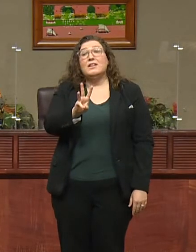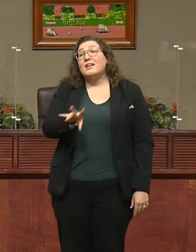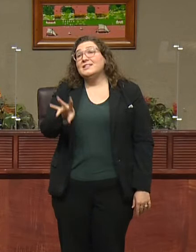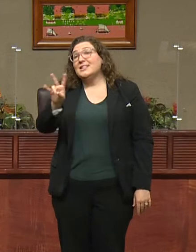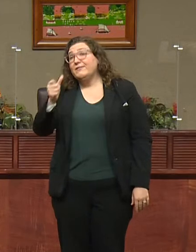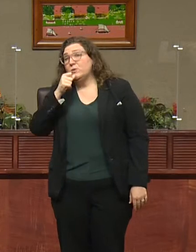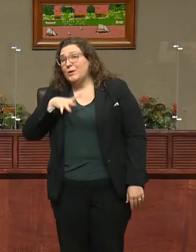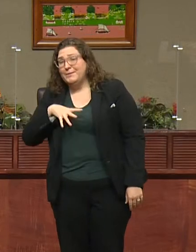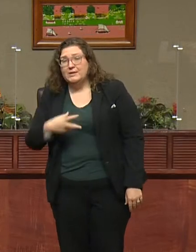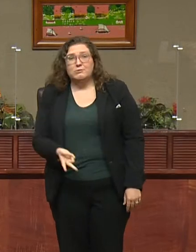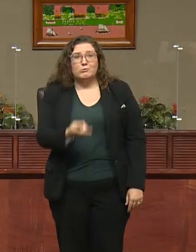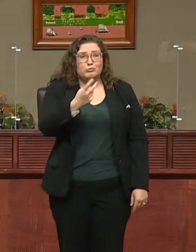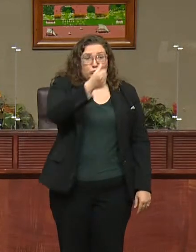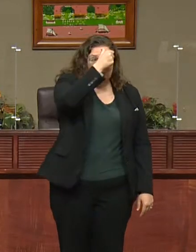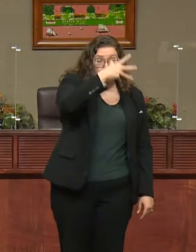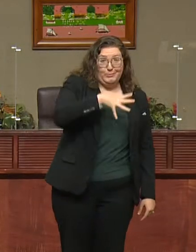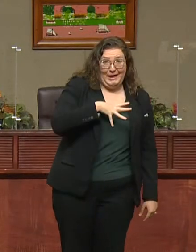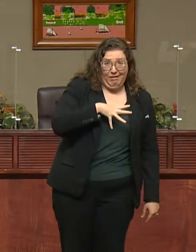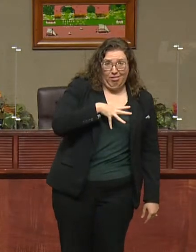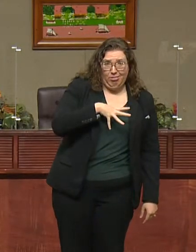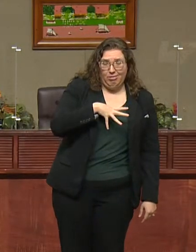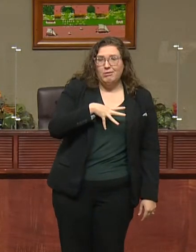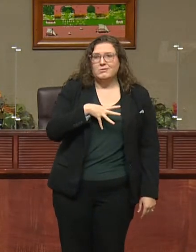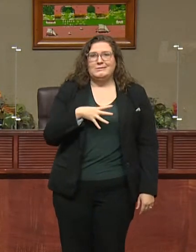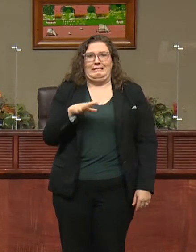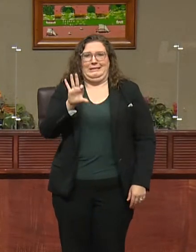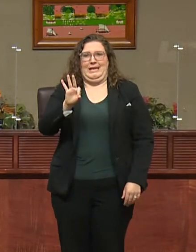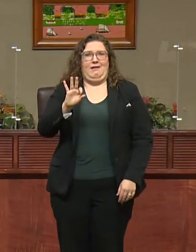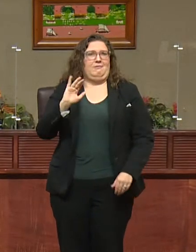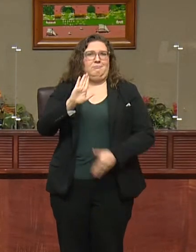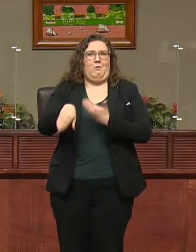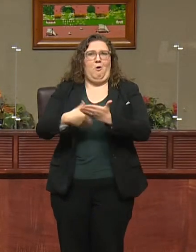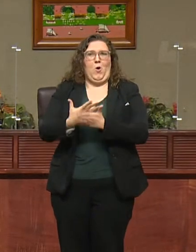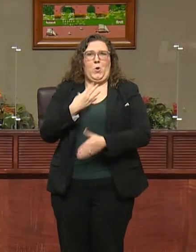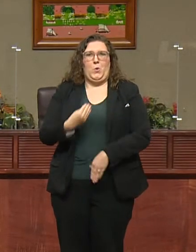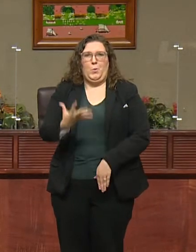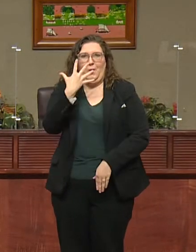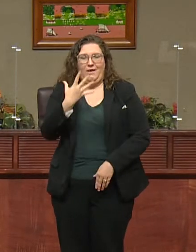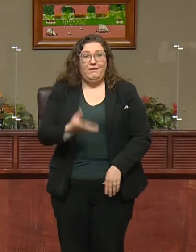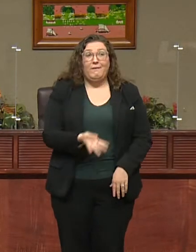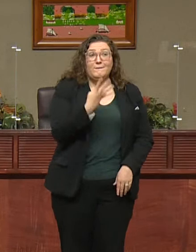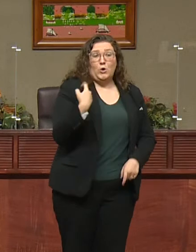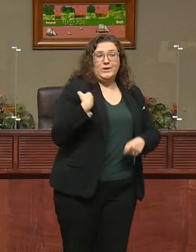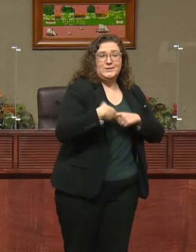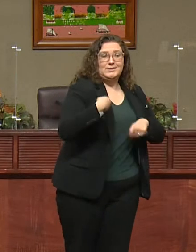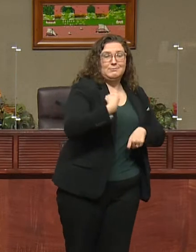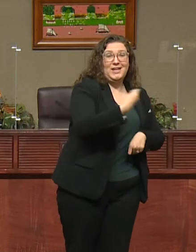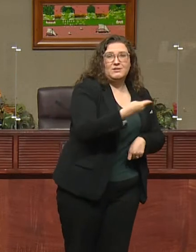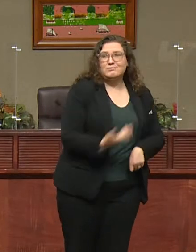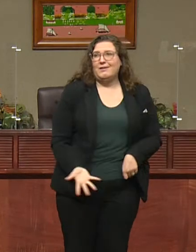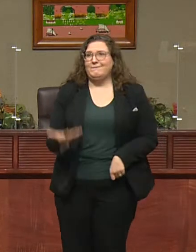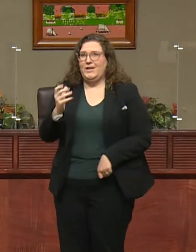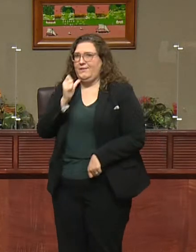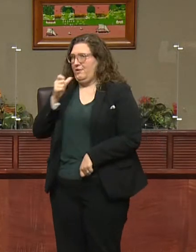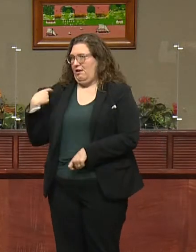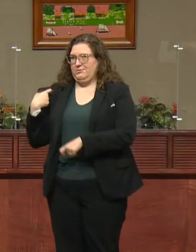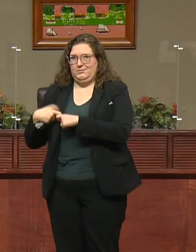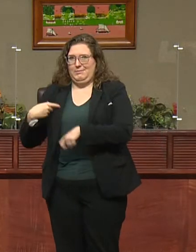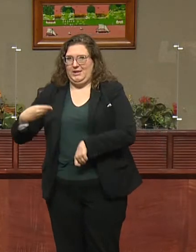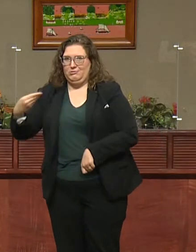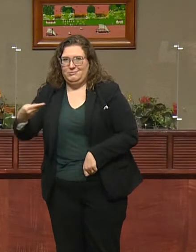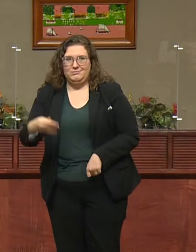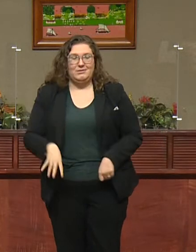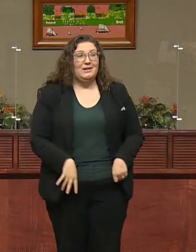female, 2 were male, all 9 were white, 4 were Hispanic, and 5 were non-Hispanic.